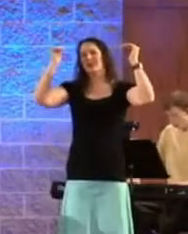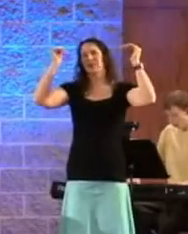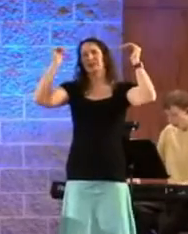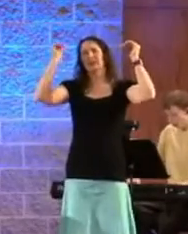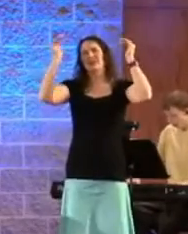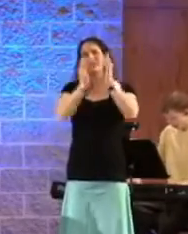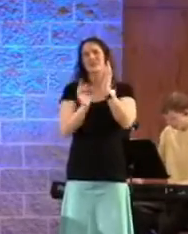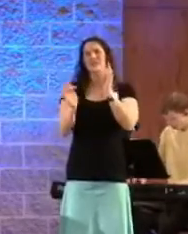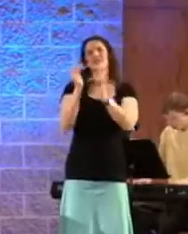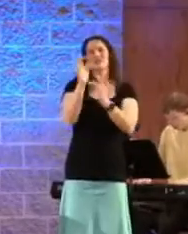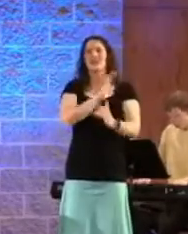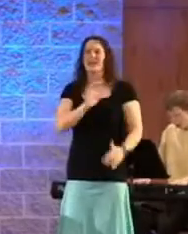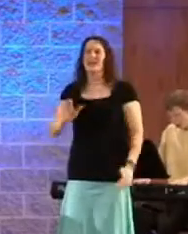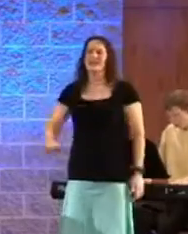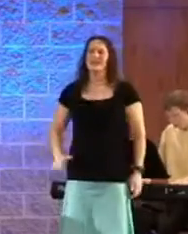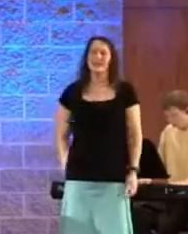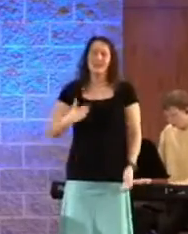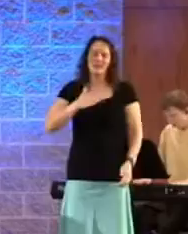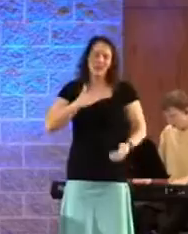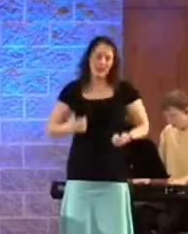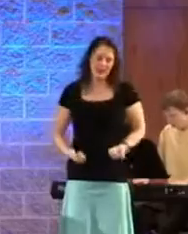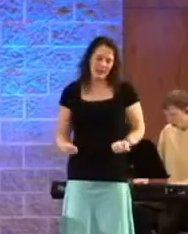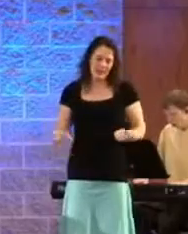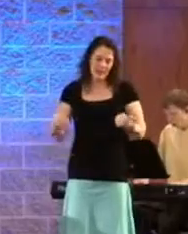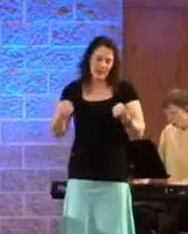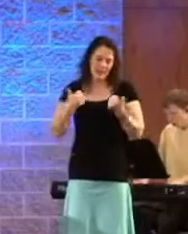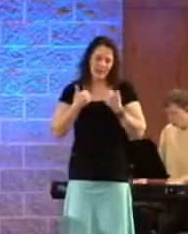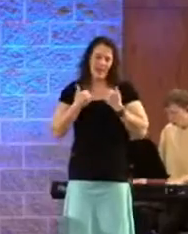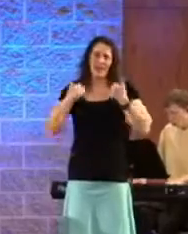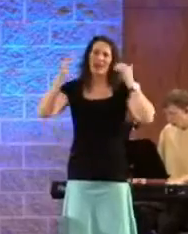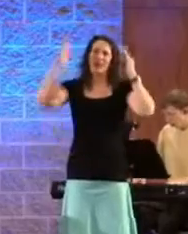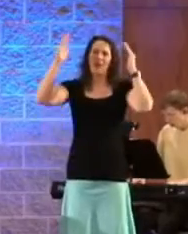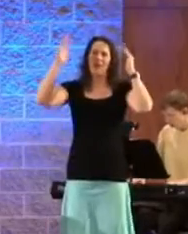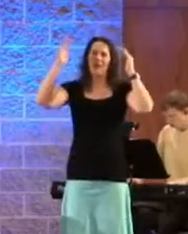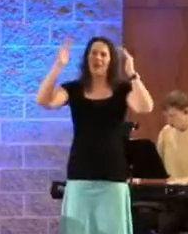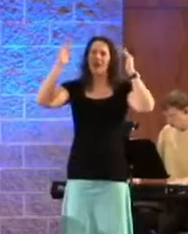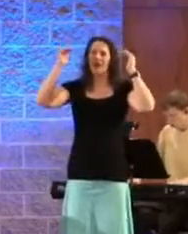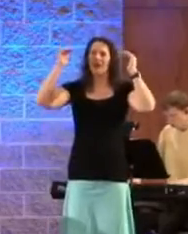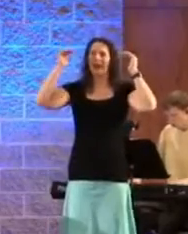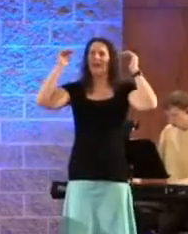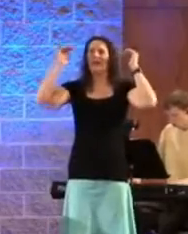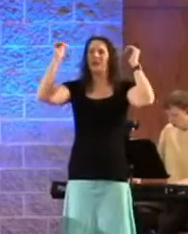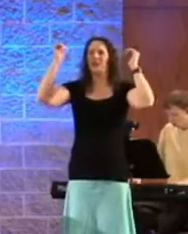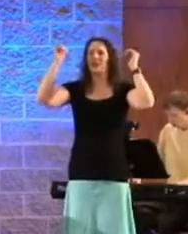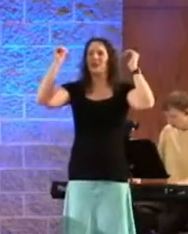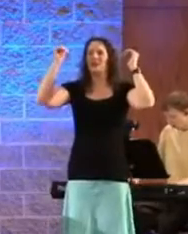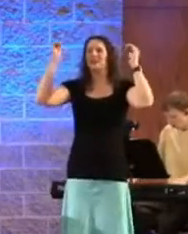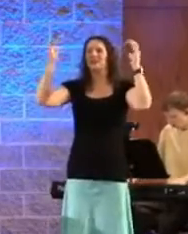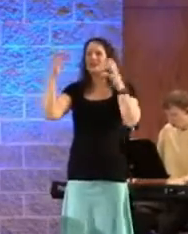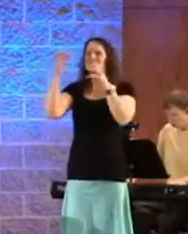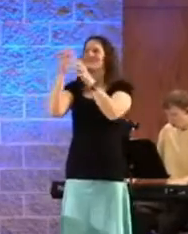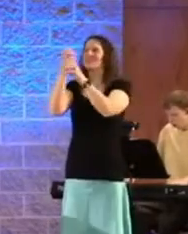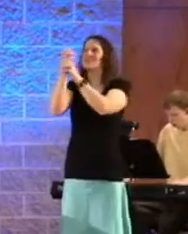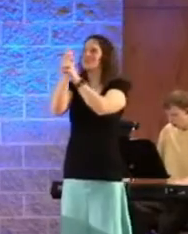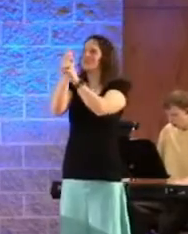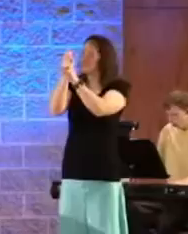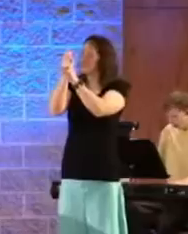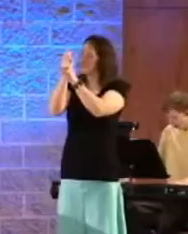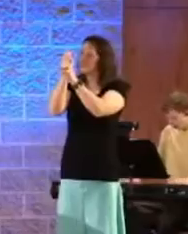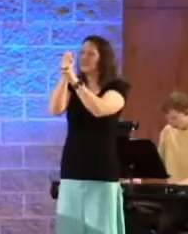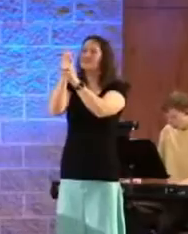Jesus Christ, my living hope. God, you are